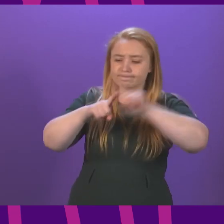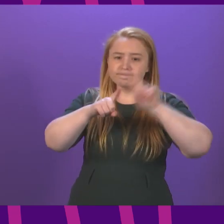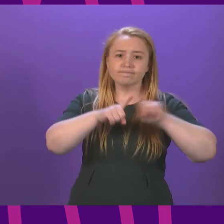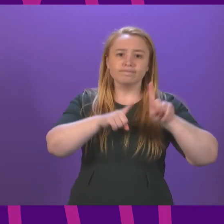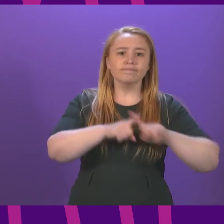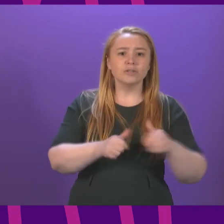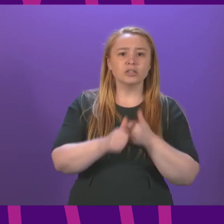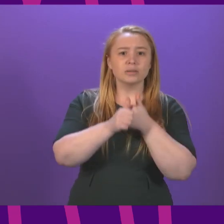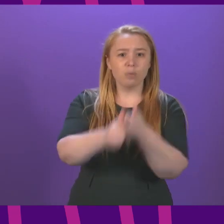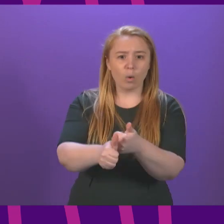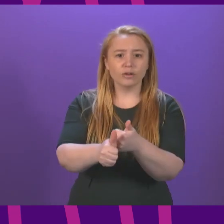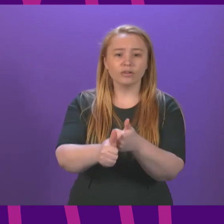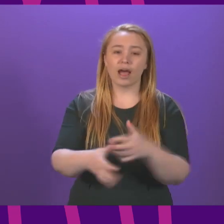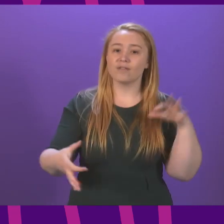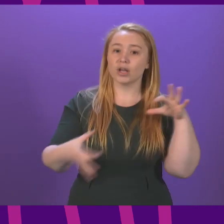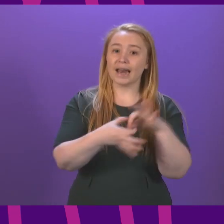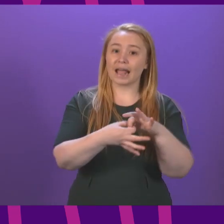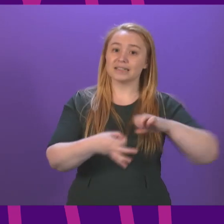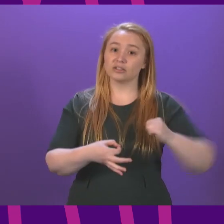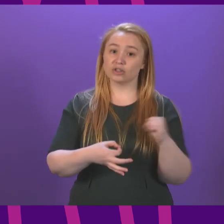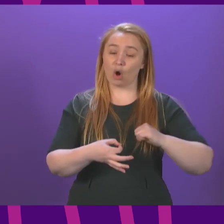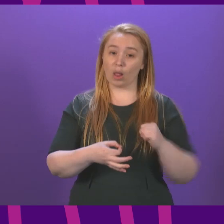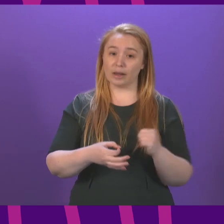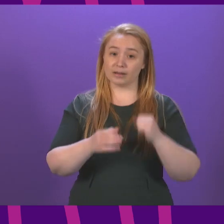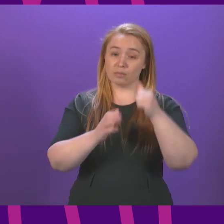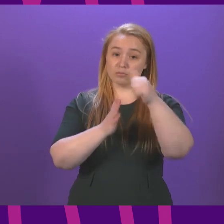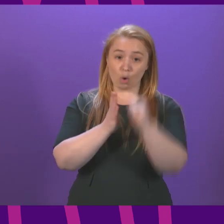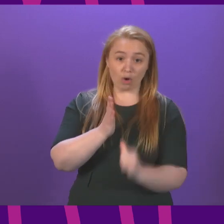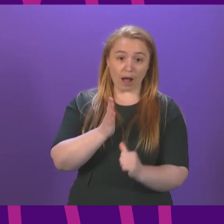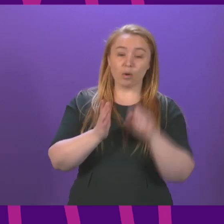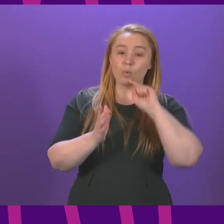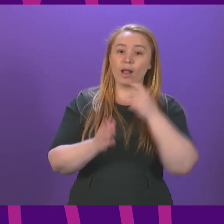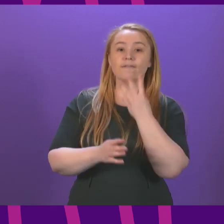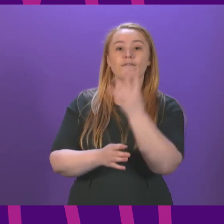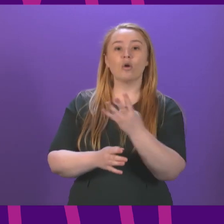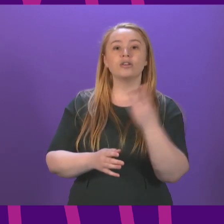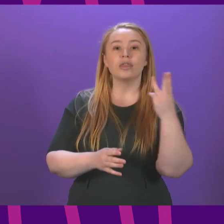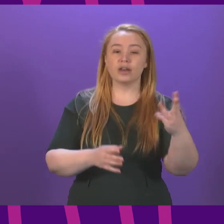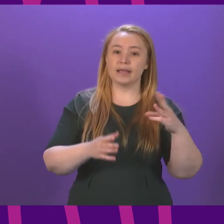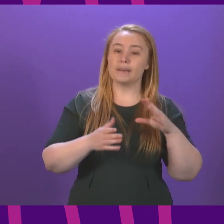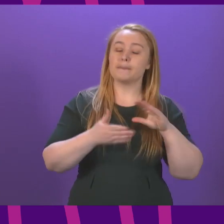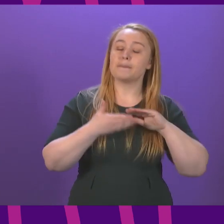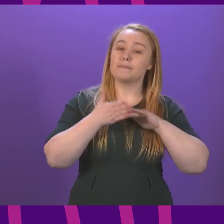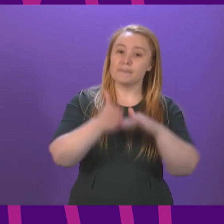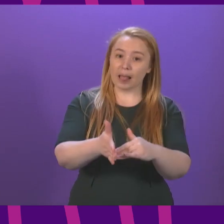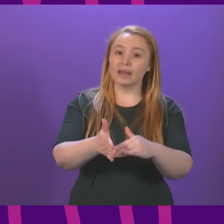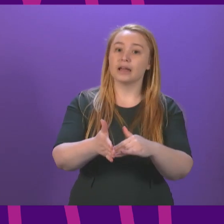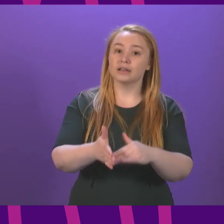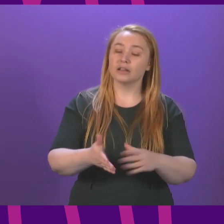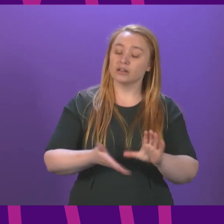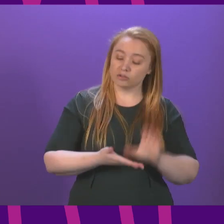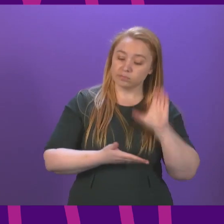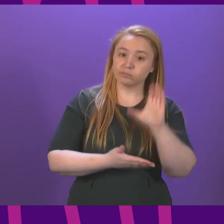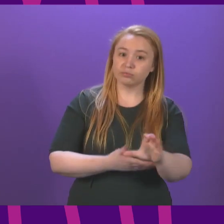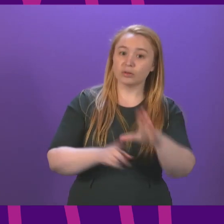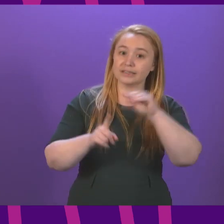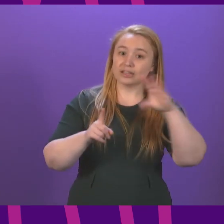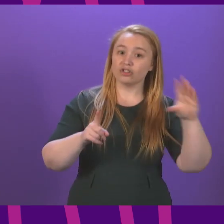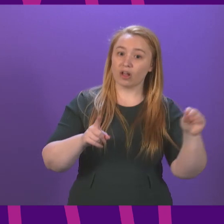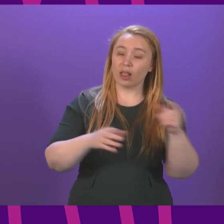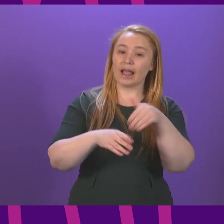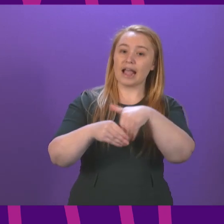streams. In addition, the Connecting Scotland programme will invest a further £43 million in addressing digital exclusion, with a focus on low-income households,